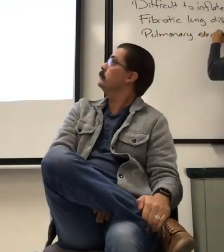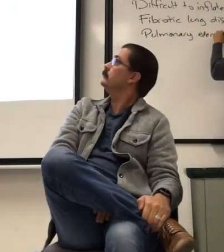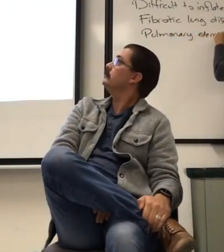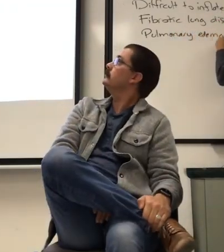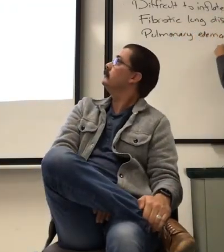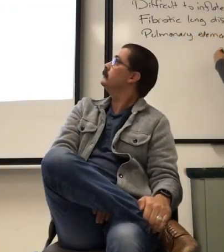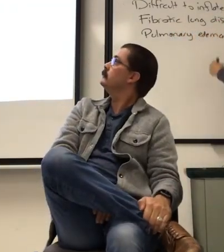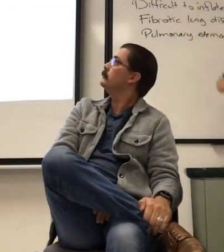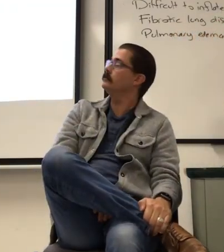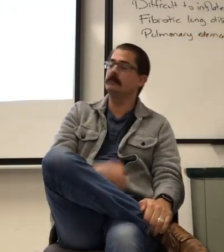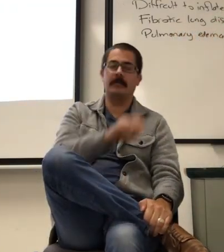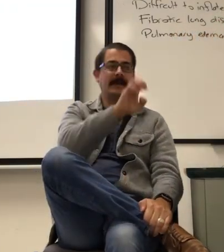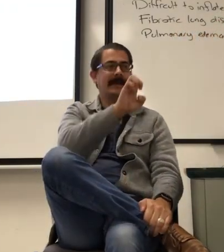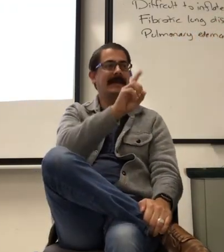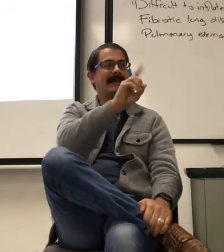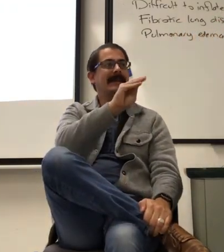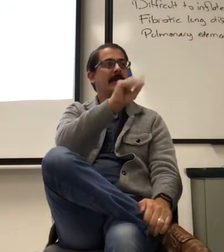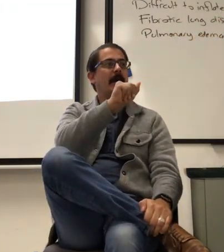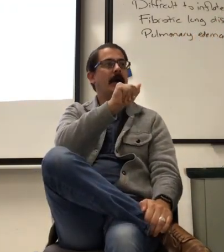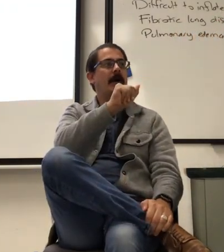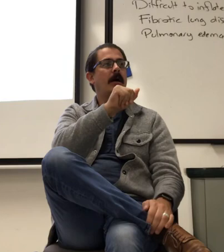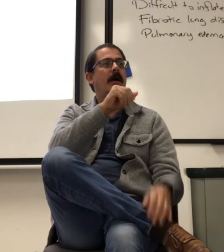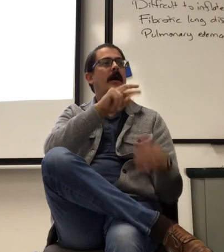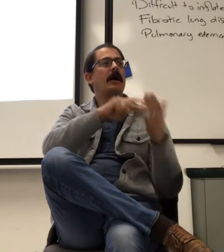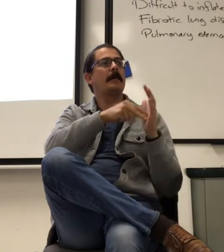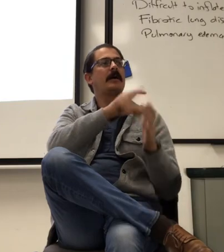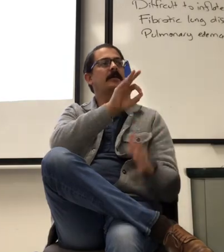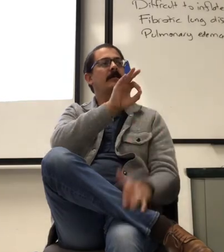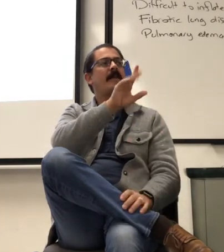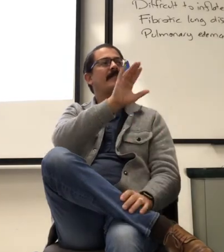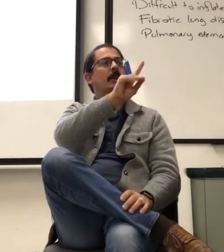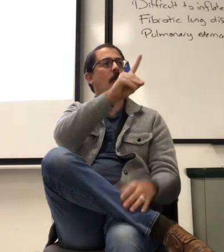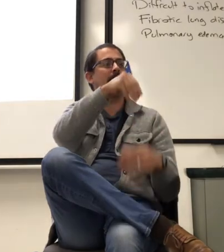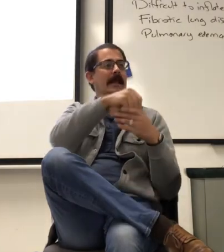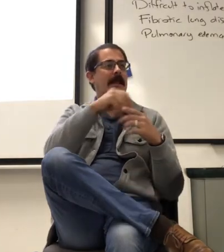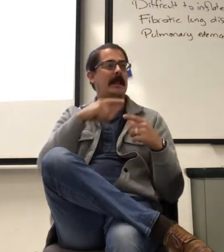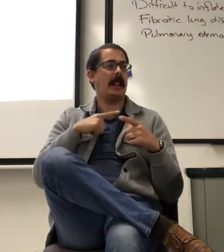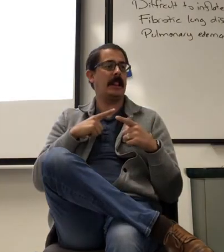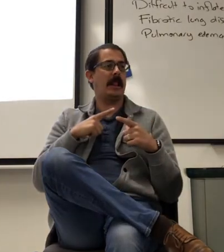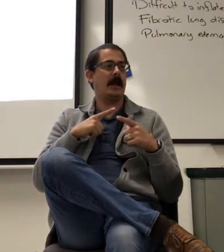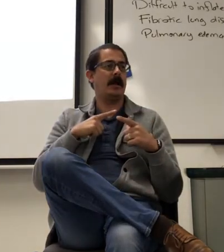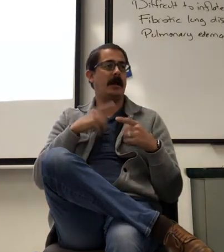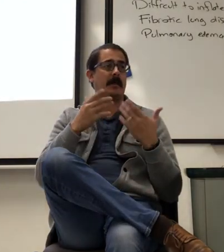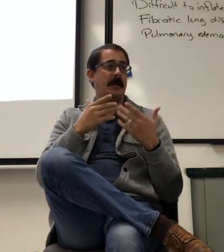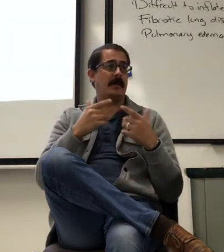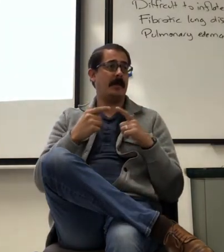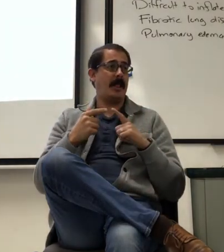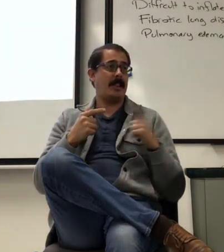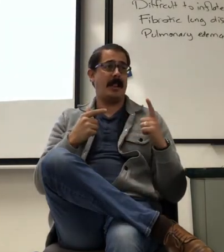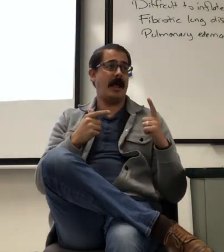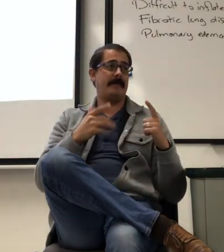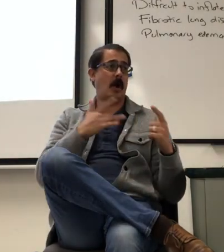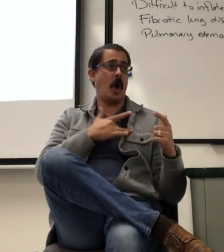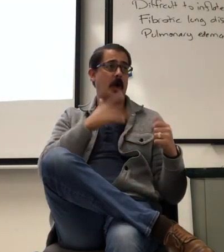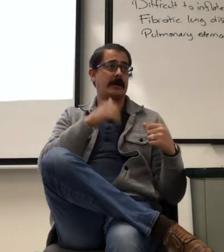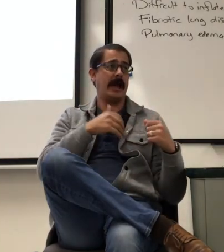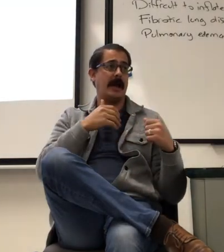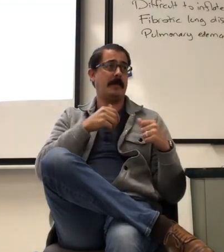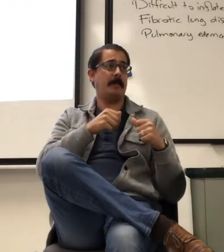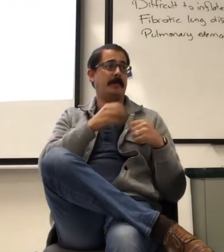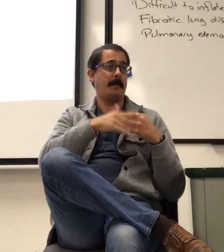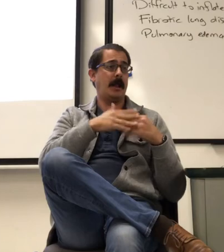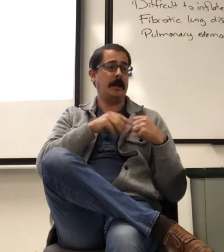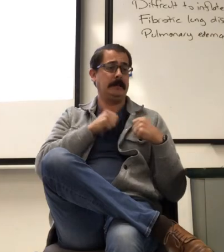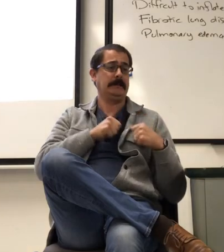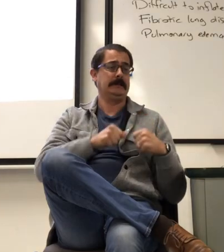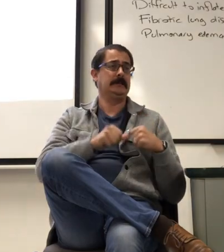Edema is a fluid accumulation in the lungs. Maybe the left heart can't push the blood forward, so the